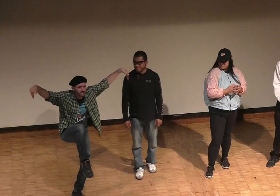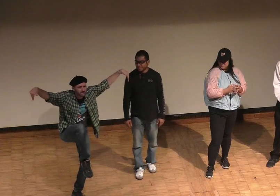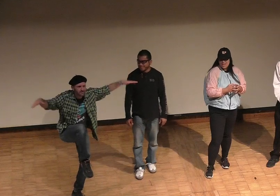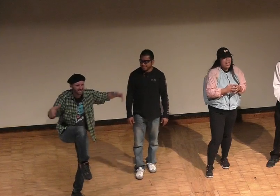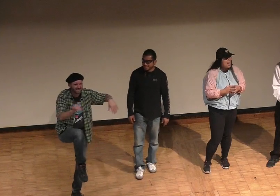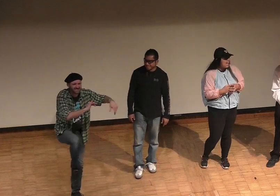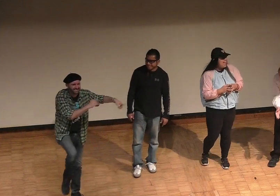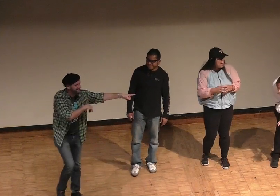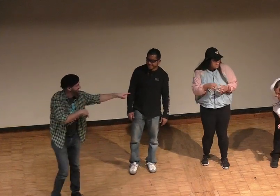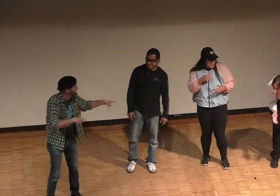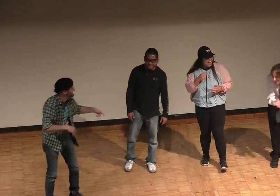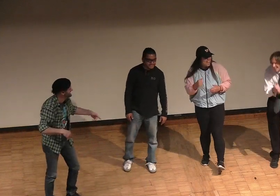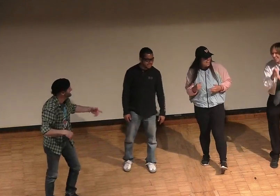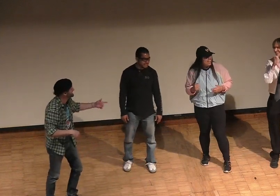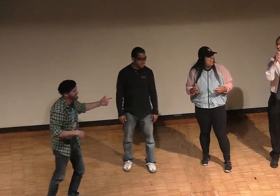Rooster.